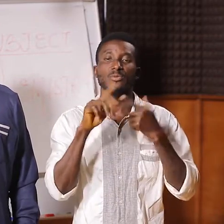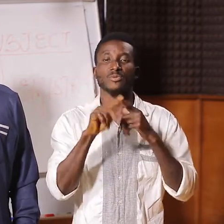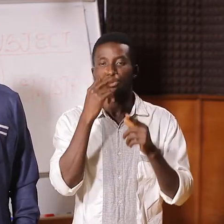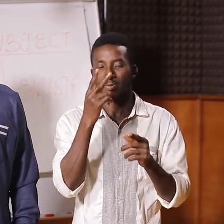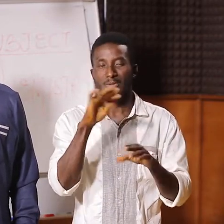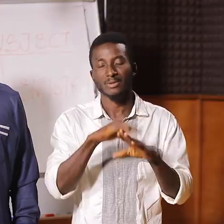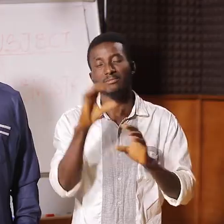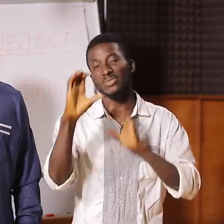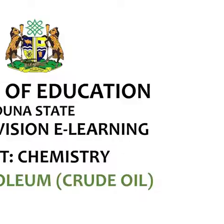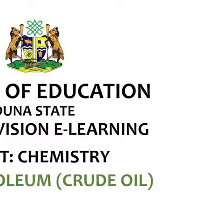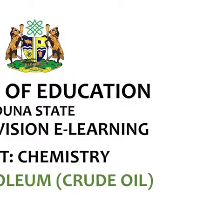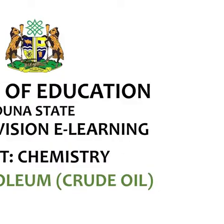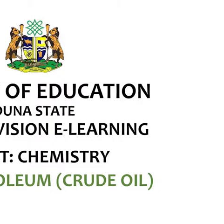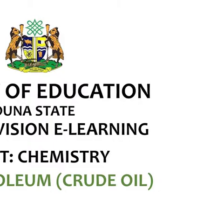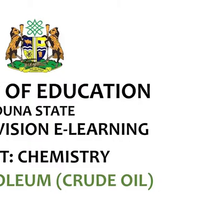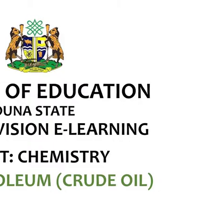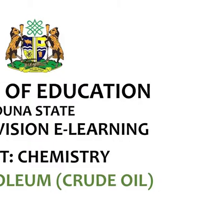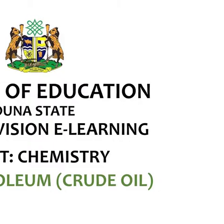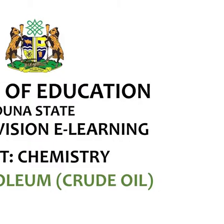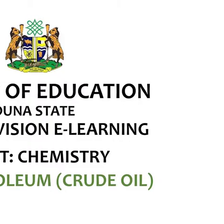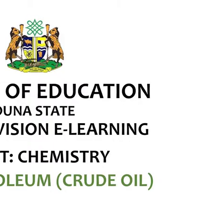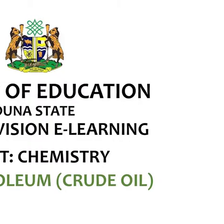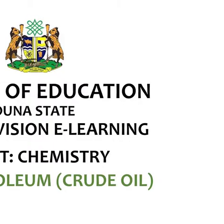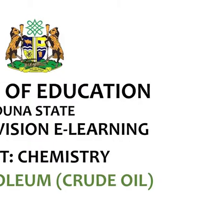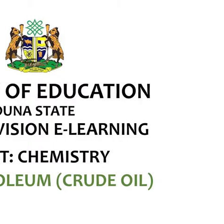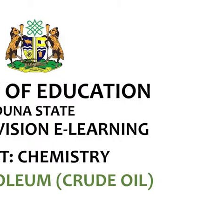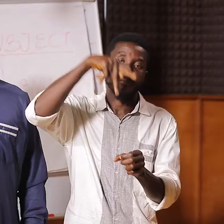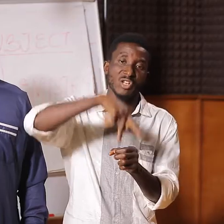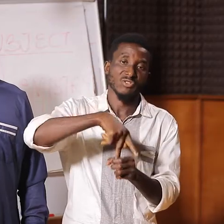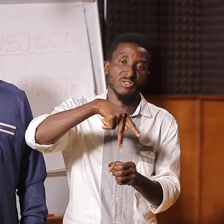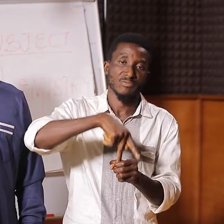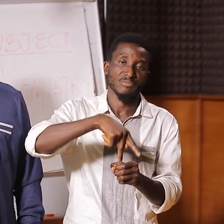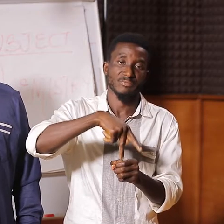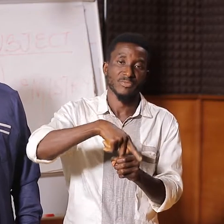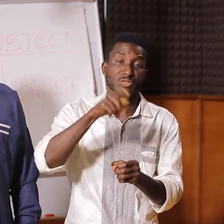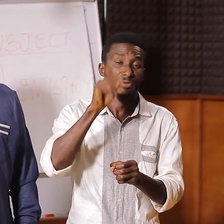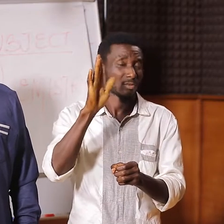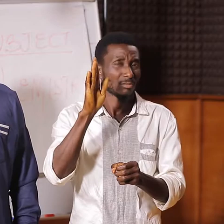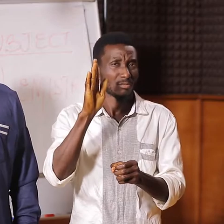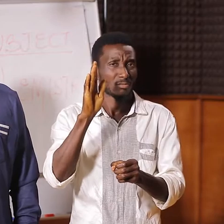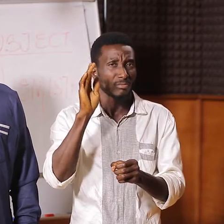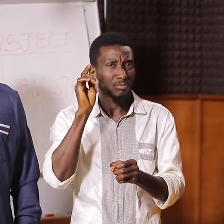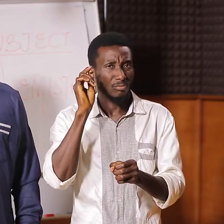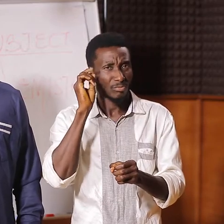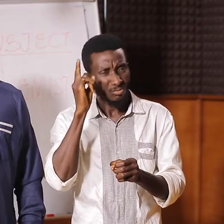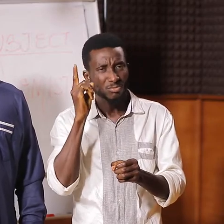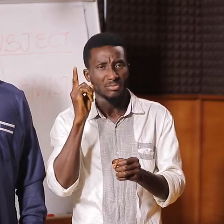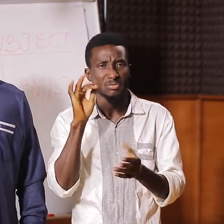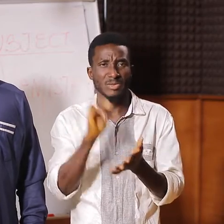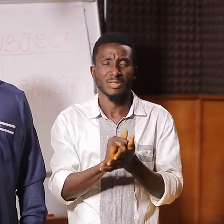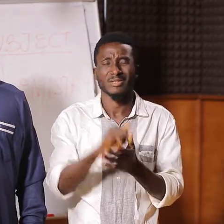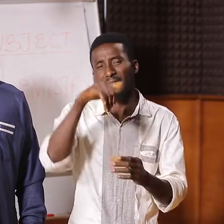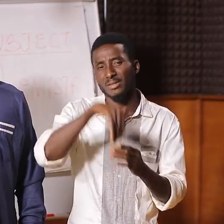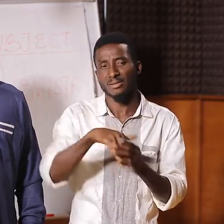looking at chemistry, and the topic is petroleum. You will recall that in